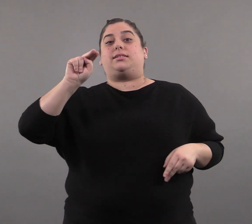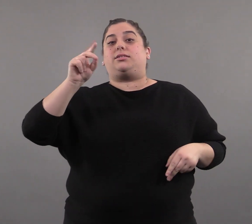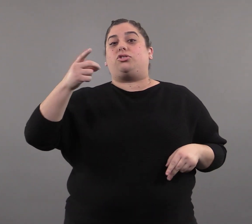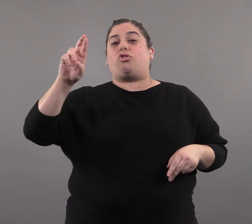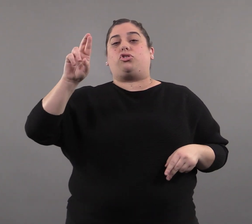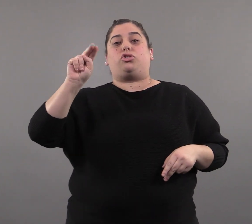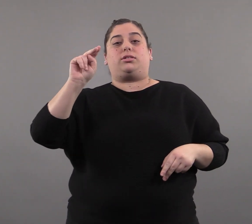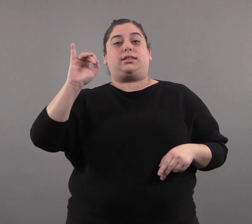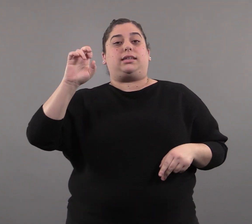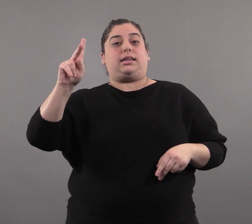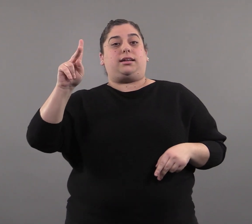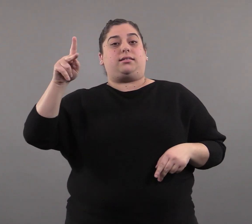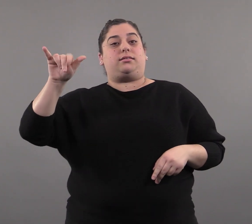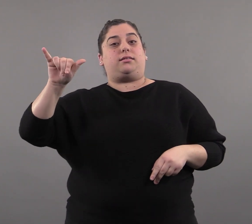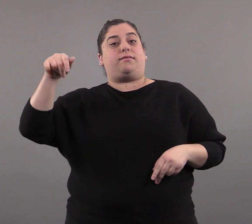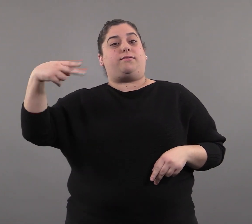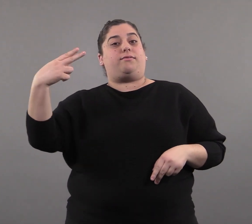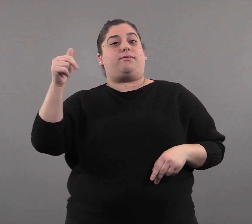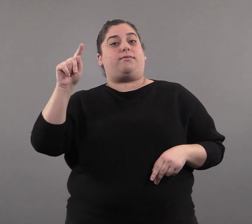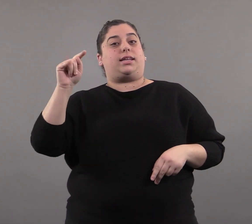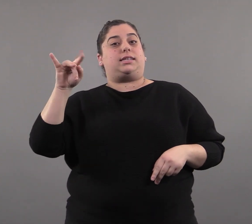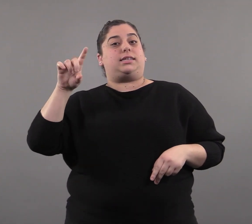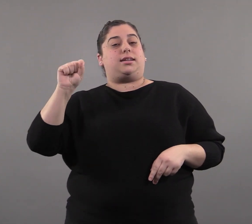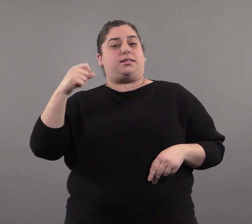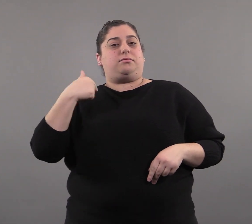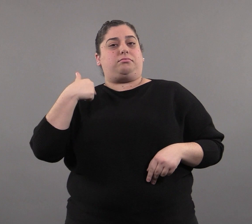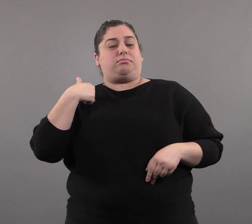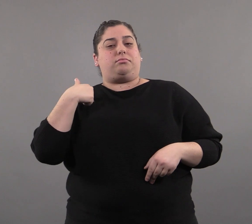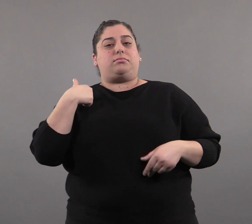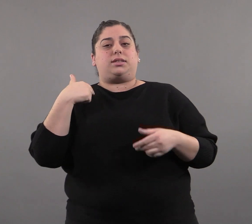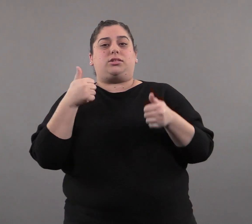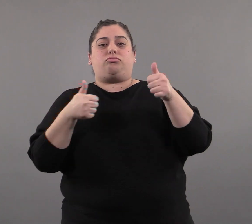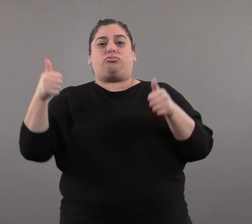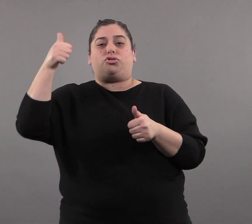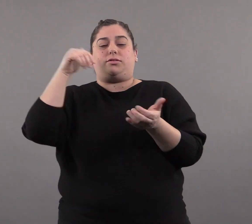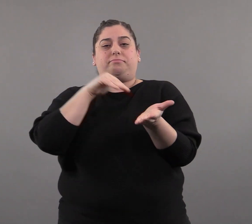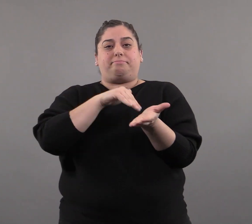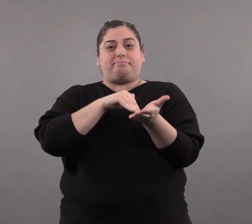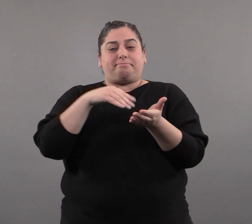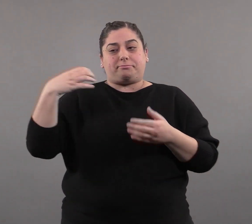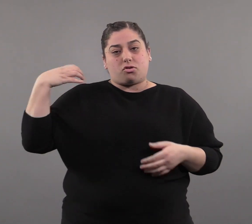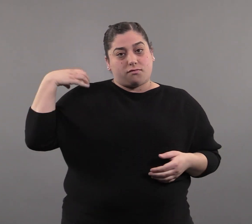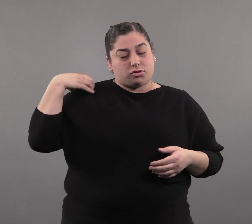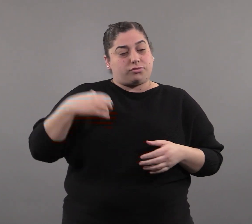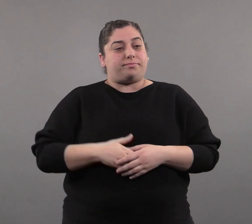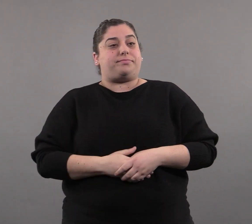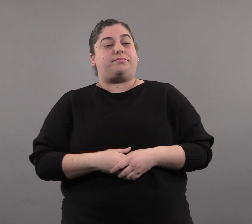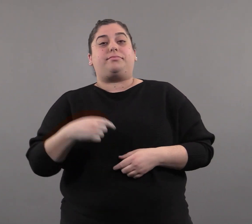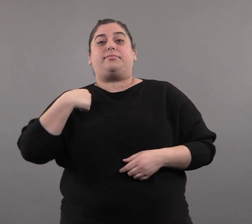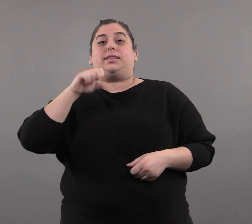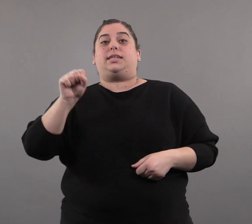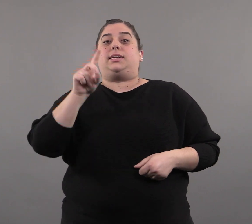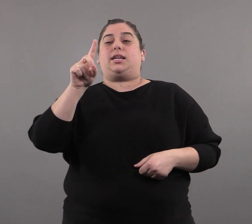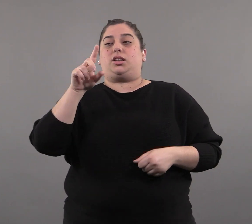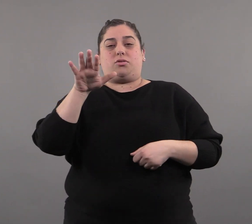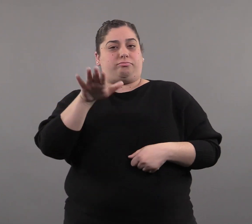I serve as the Chief Medical Officer of San Diego County. I am joined by Dr. Wilma